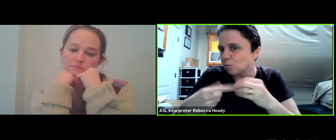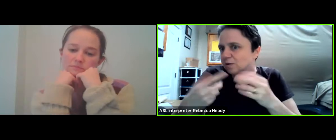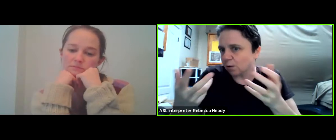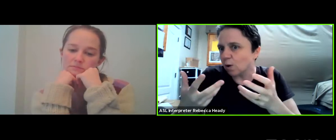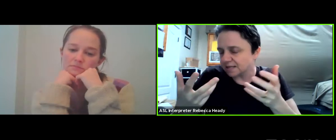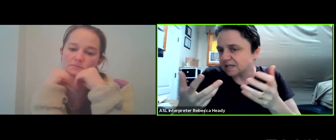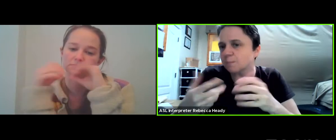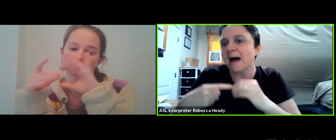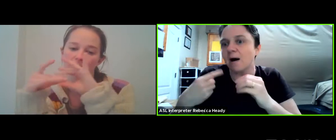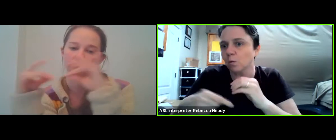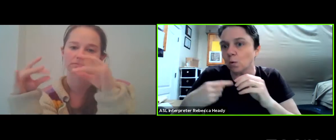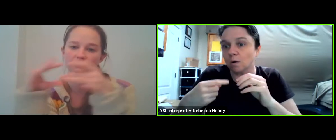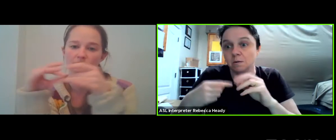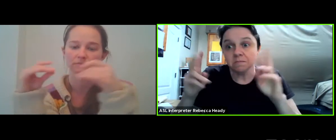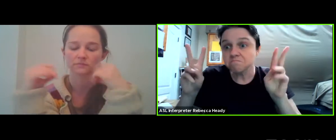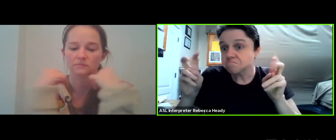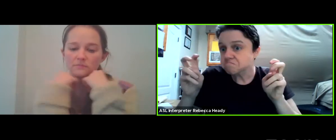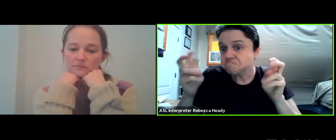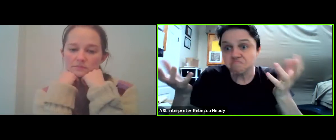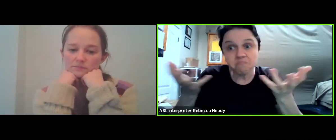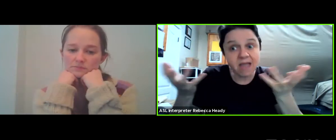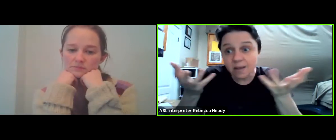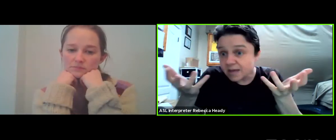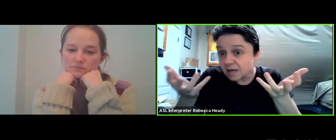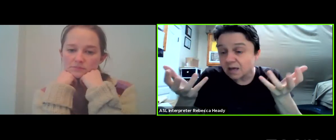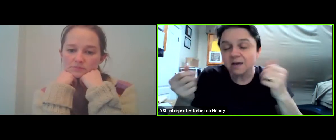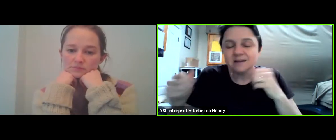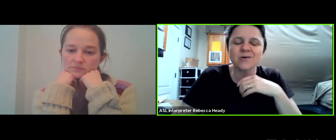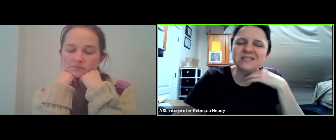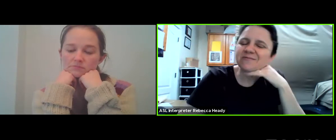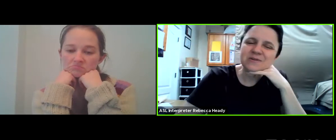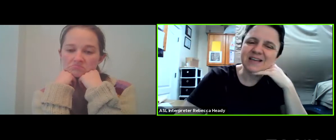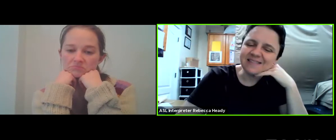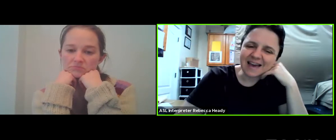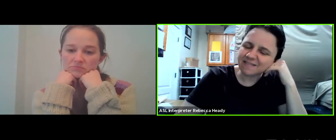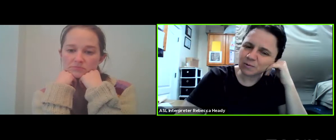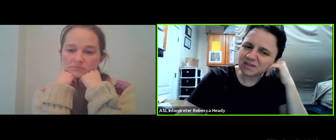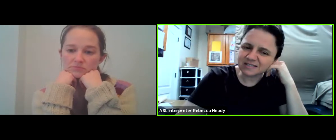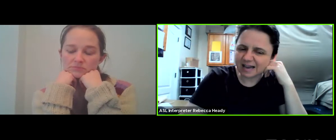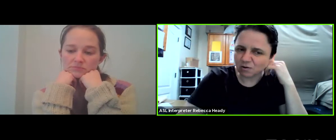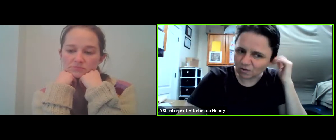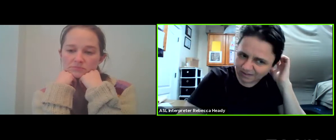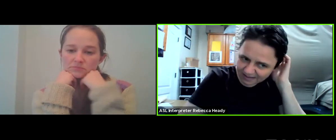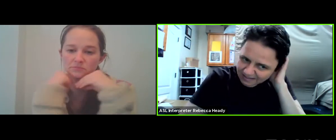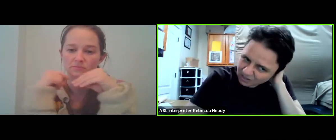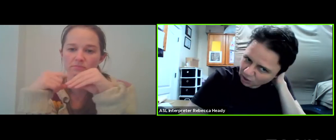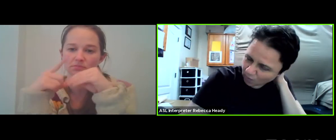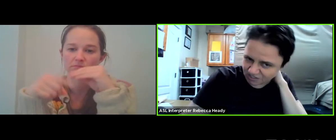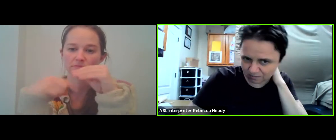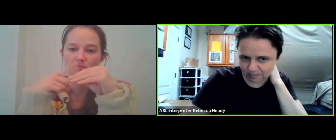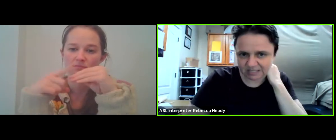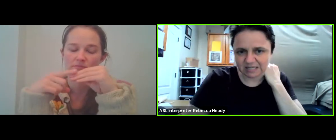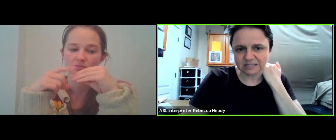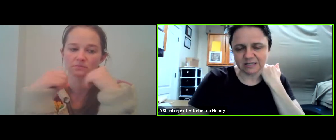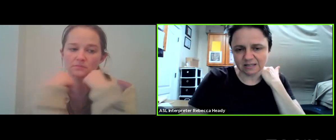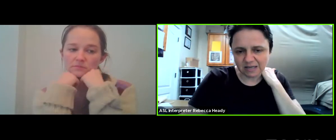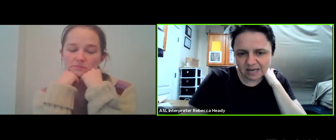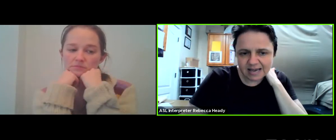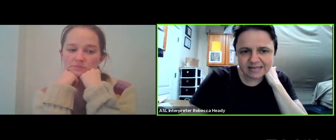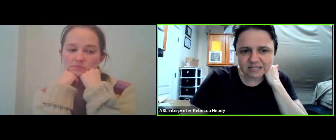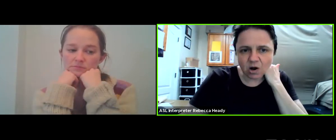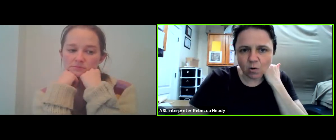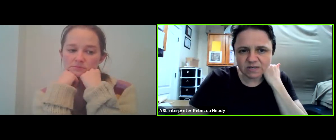say about, like, what is it about? Or maybe, no, because if you sign that, they would think title. Like, that's a good question,